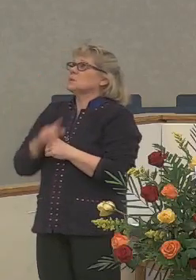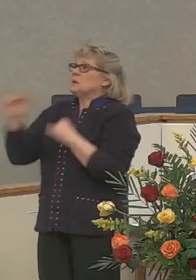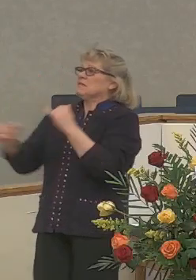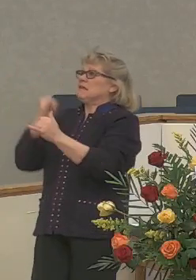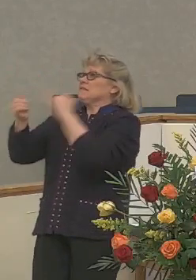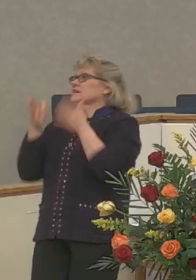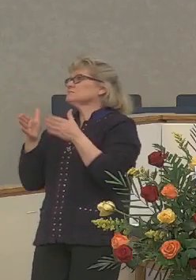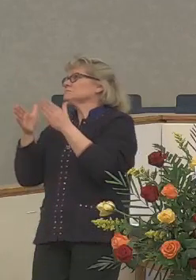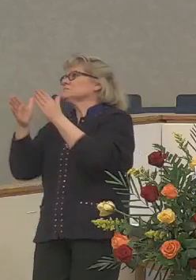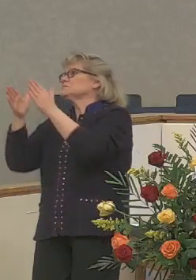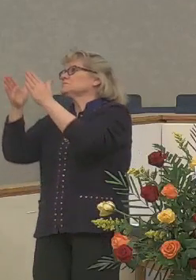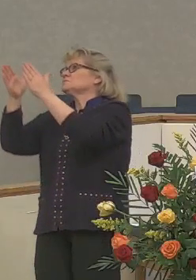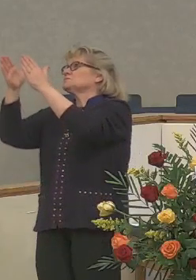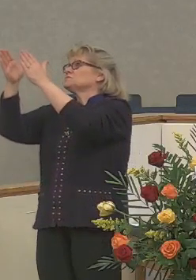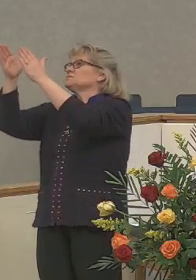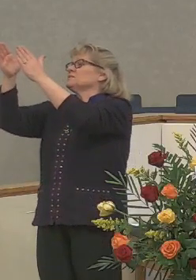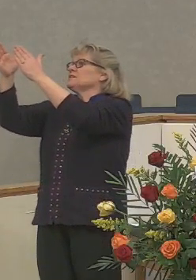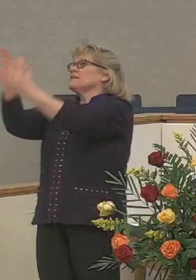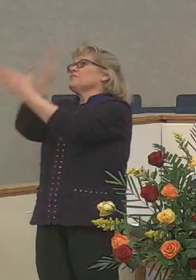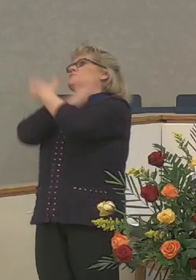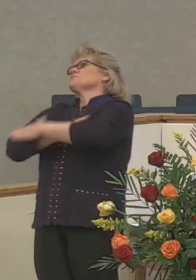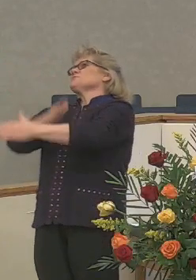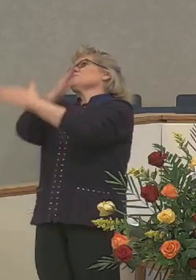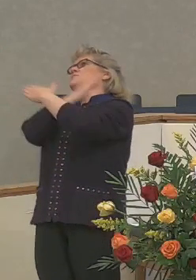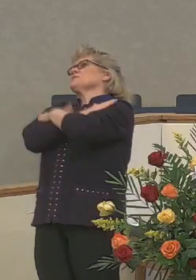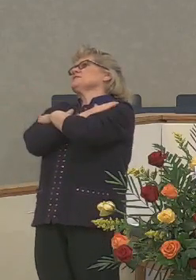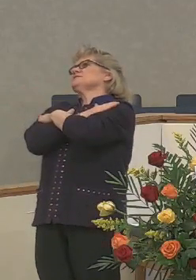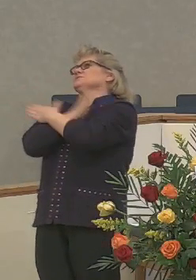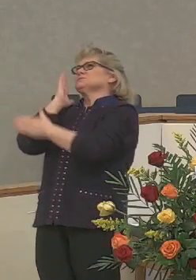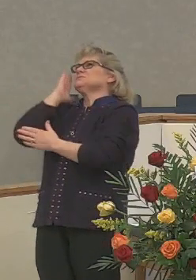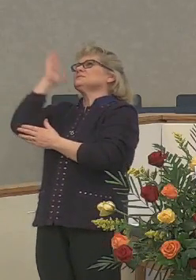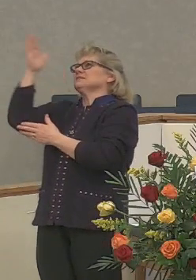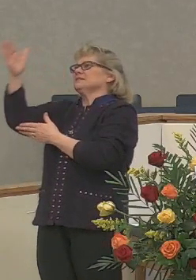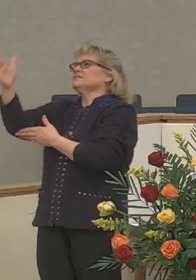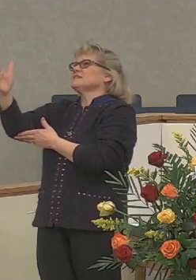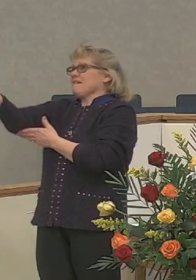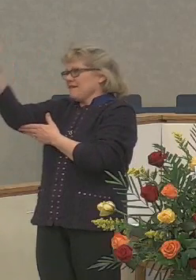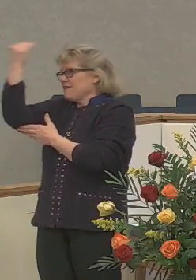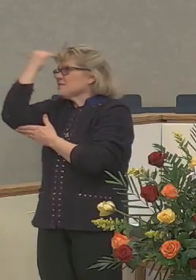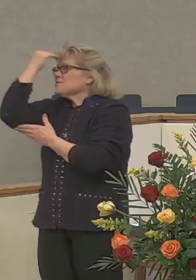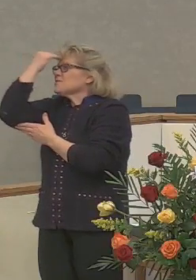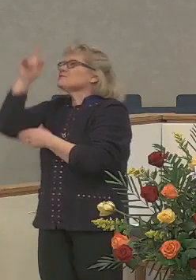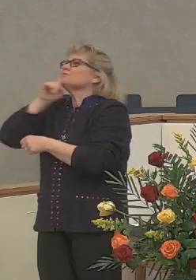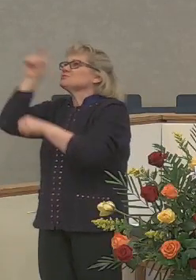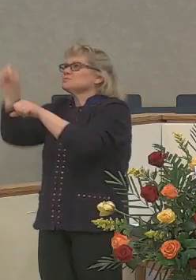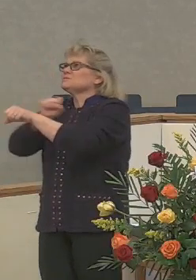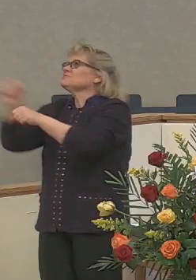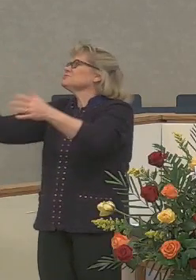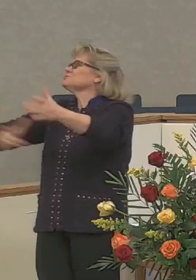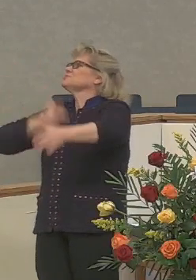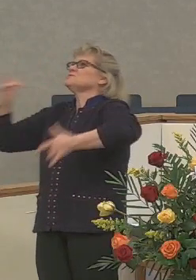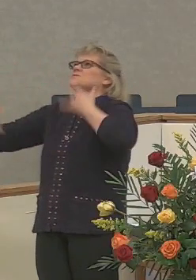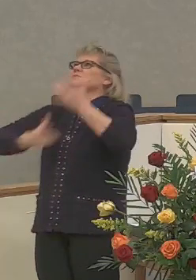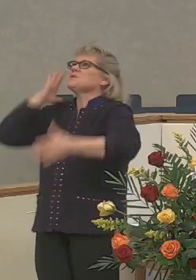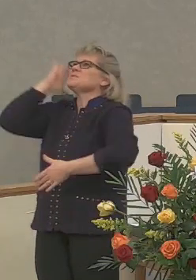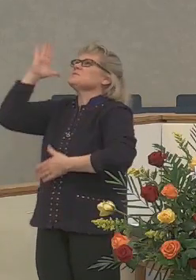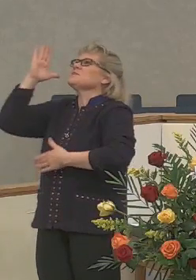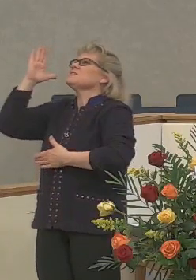gone the last mile of the way, I will rest at the close of the day. And I know that there are joys that await